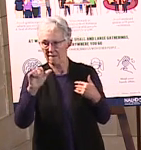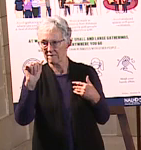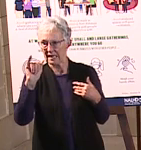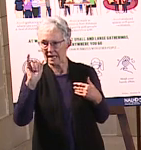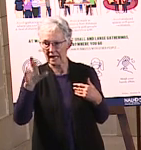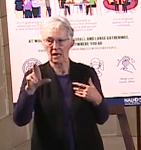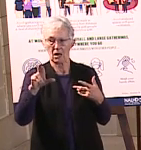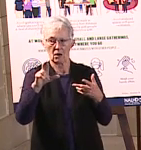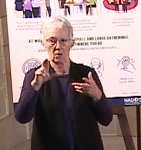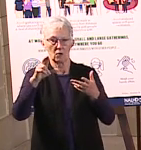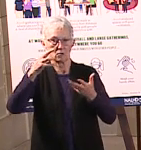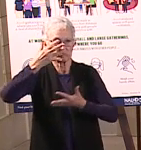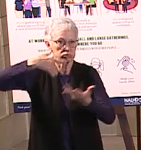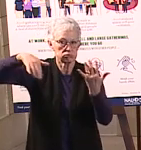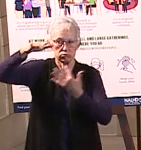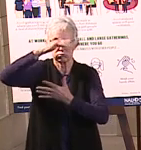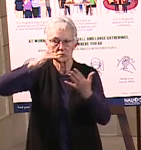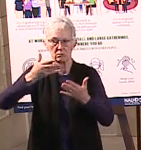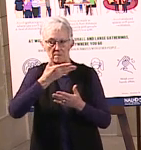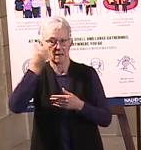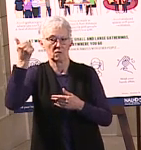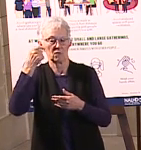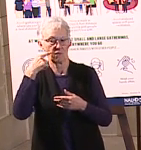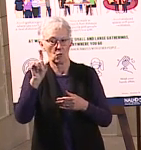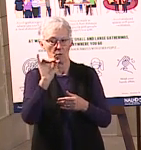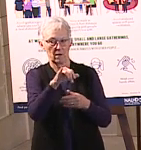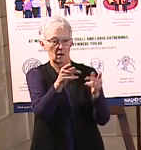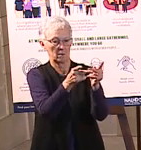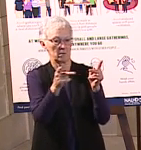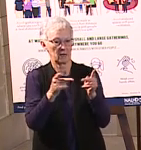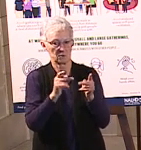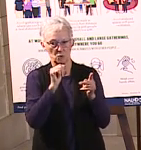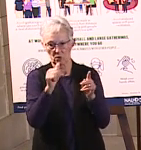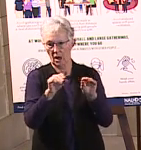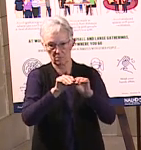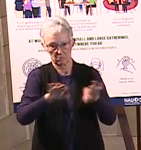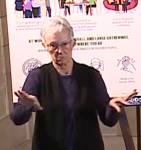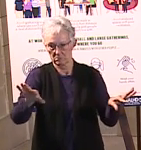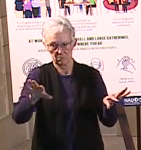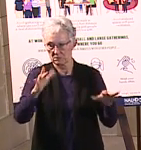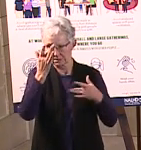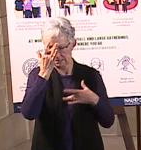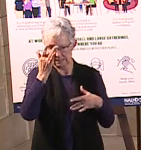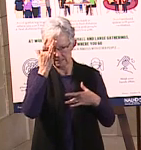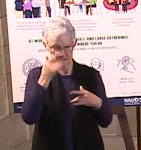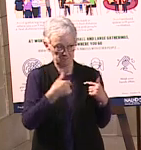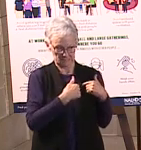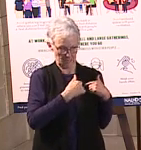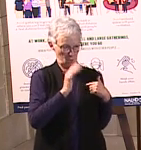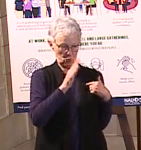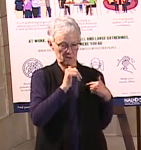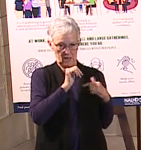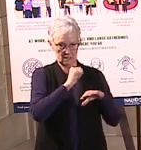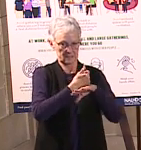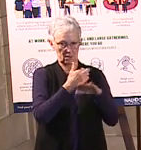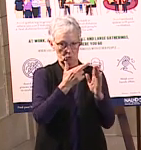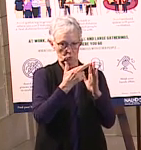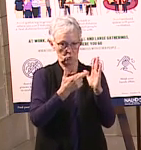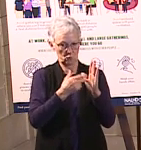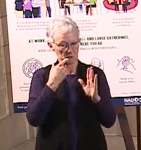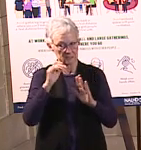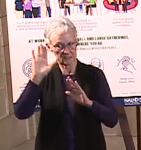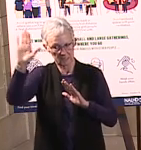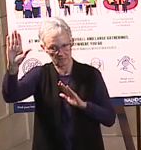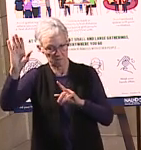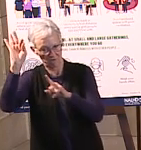any legislation with regard to additional regulation on food processing. That's done by the federal government. Tara with